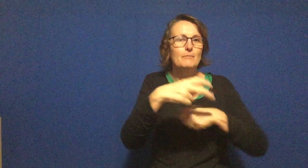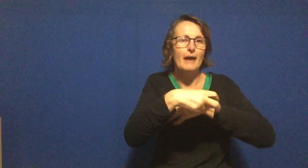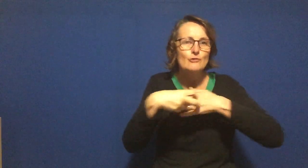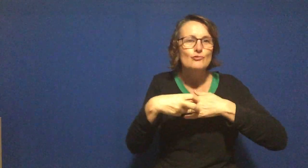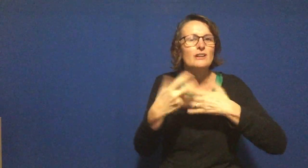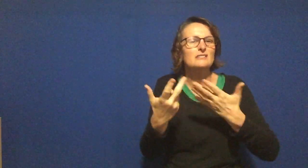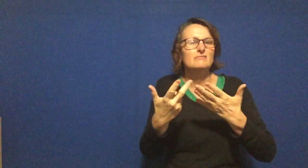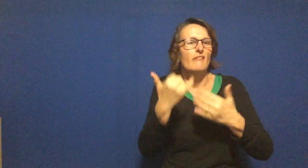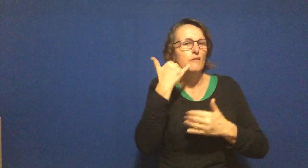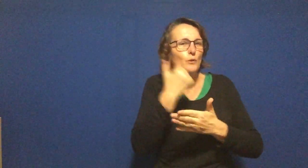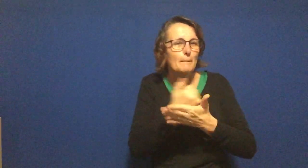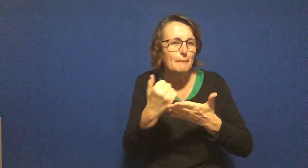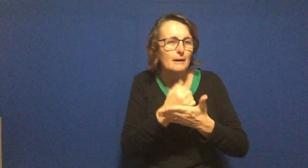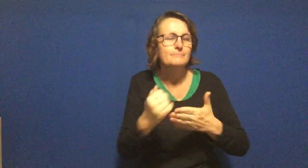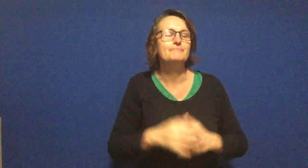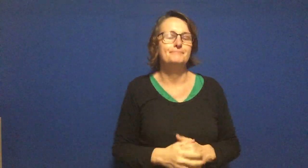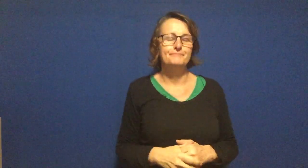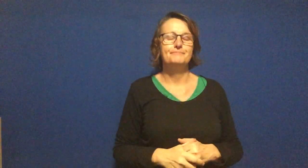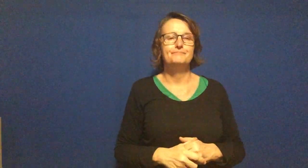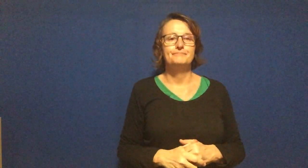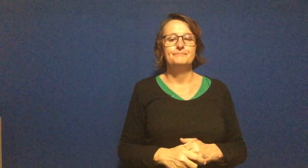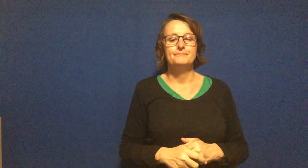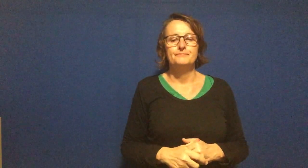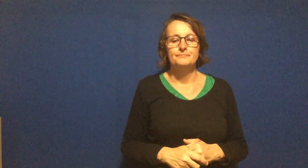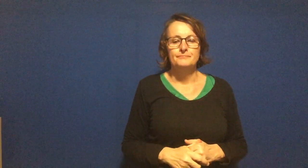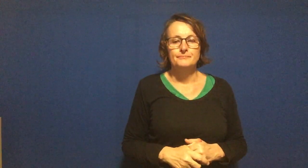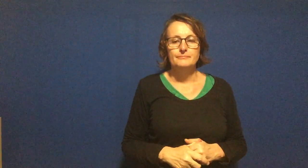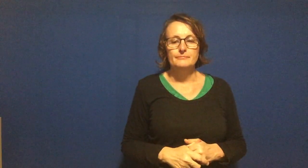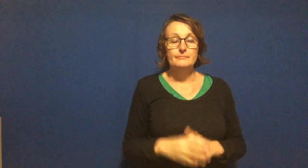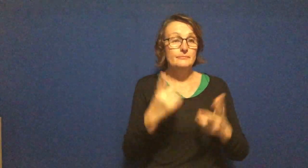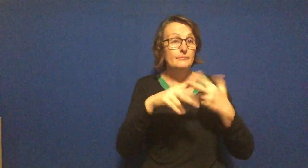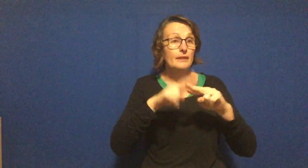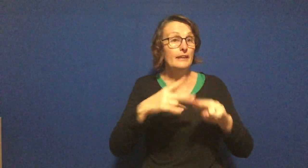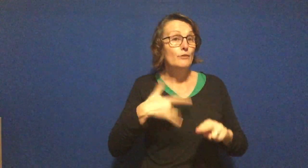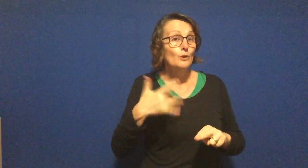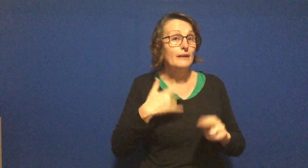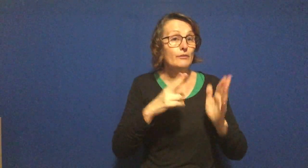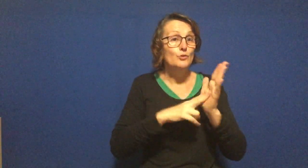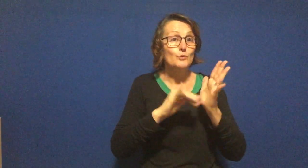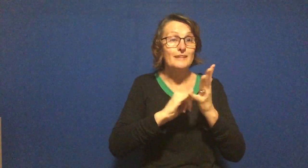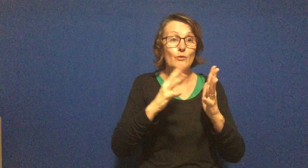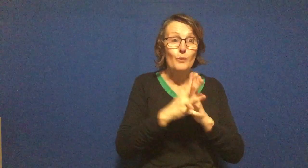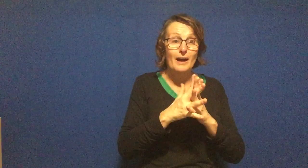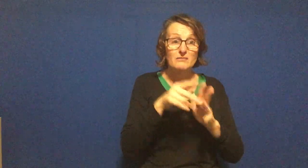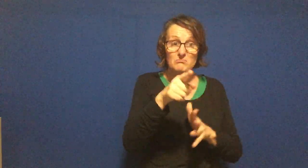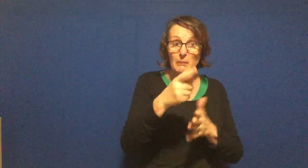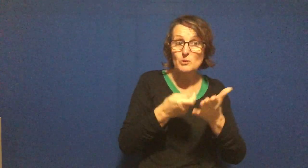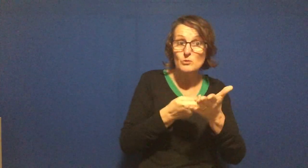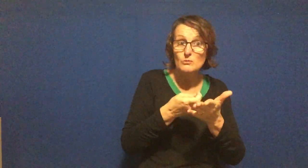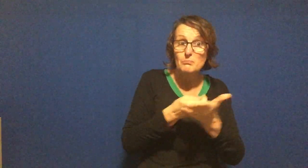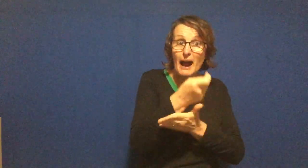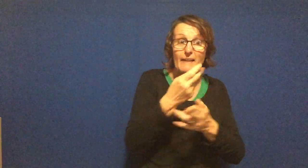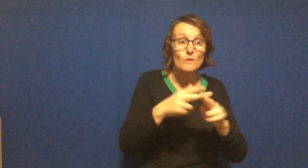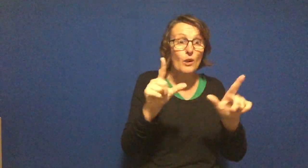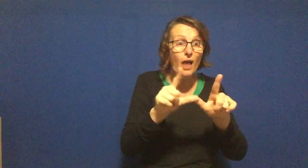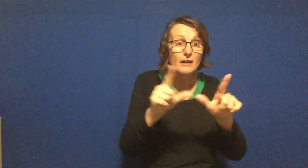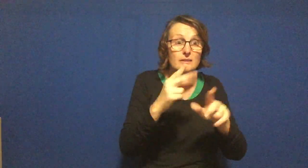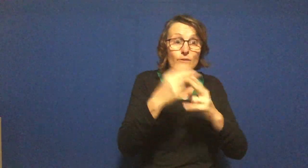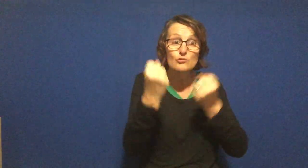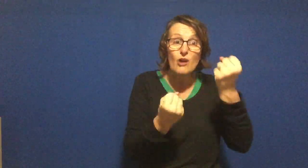and it takes you to the QR code. And if you live in New South Wales and you're paying, driver's license, that sort of